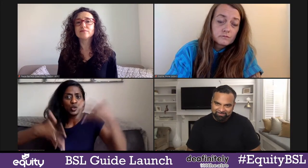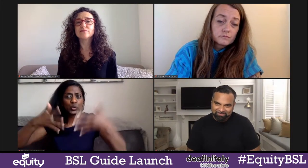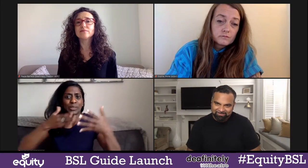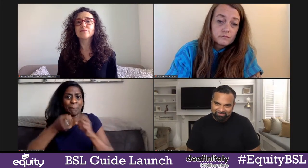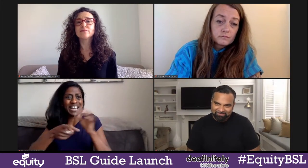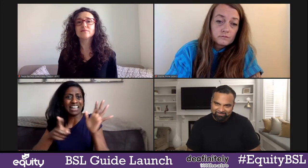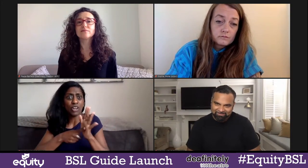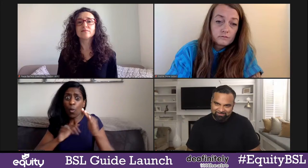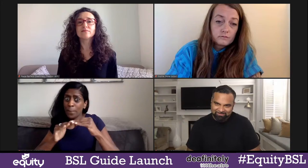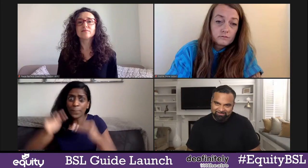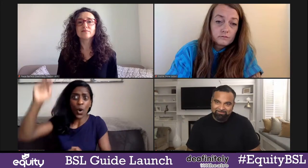authentically.